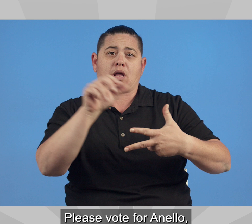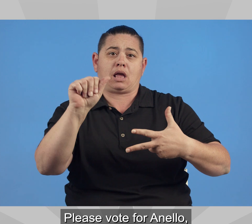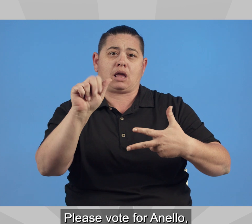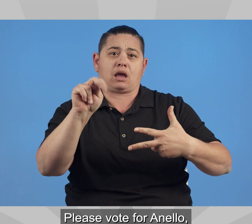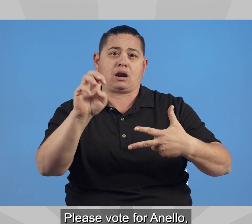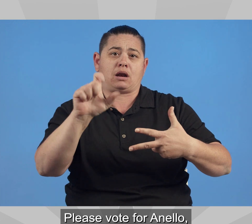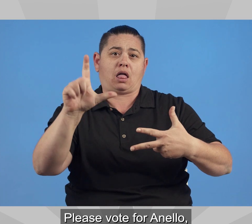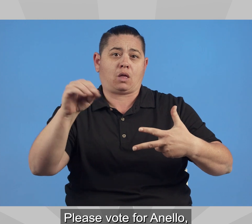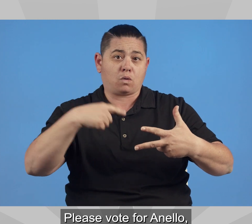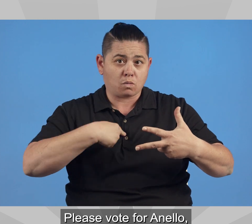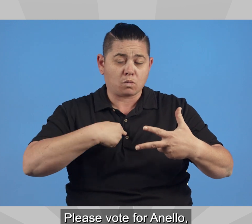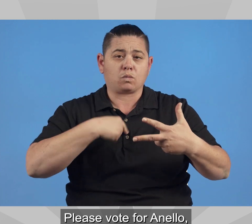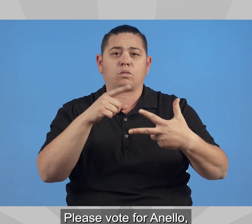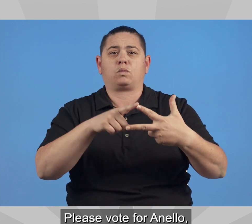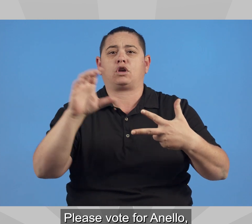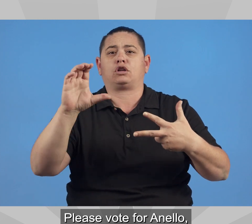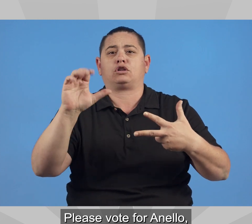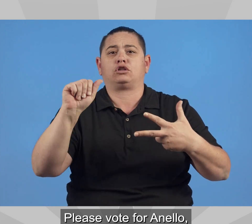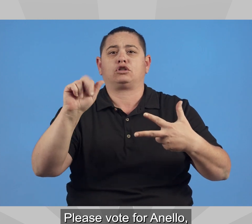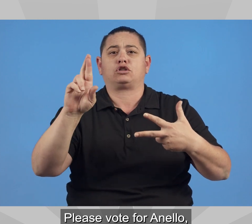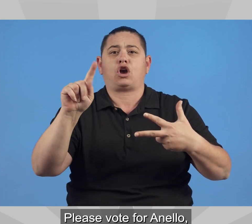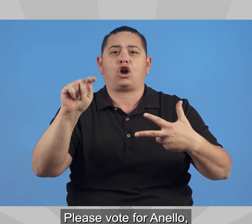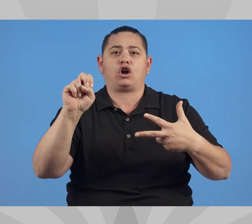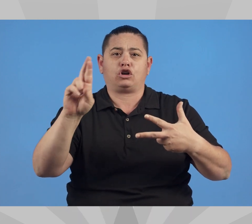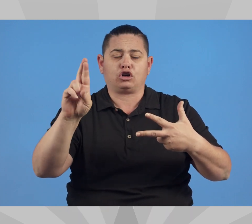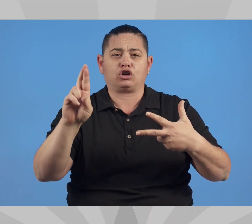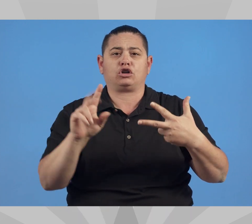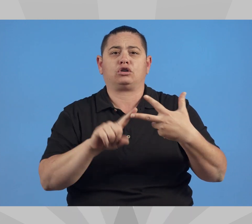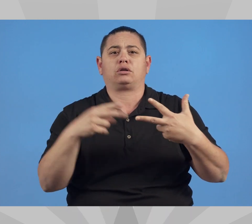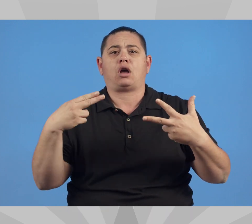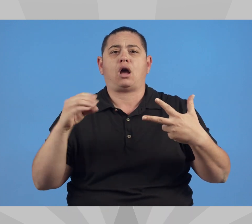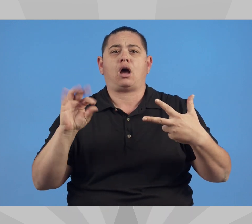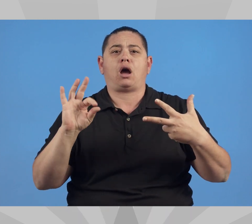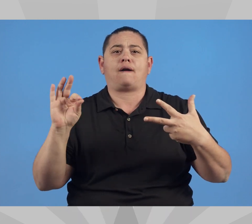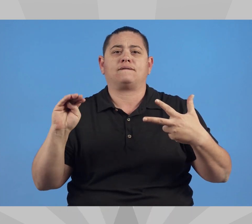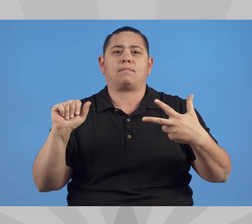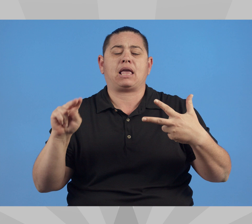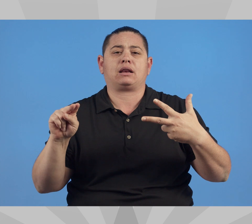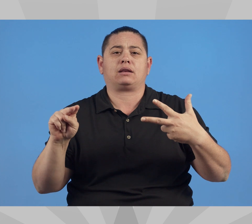Please vote for Anello, Carter, and Hoffman.